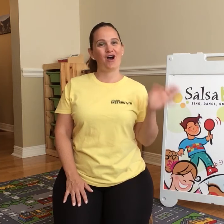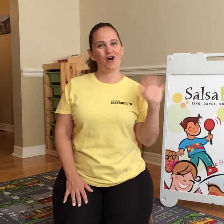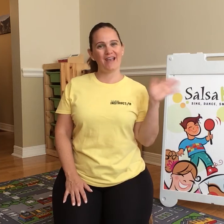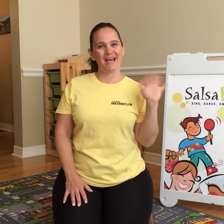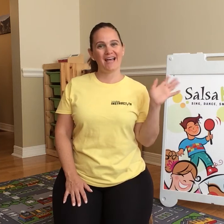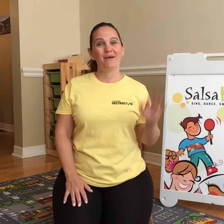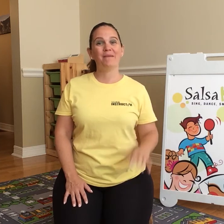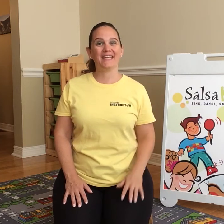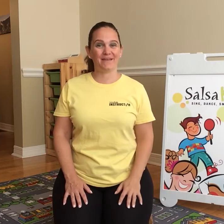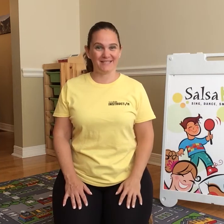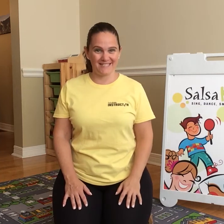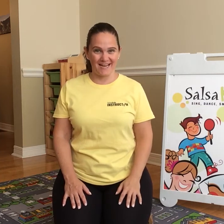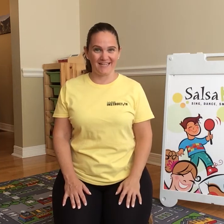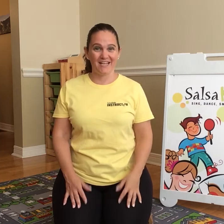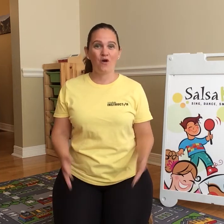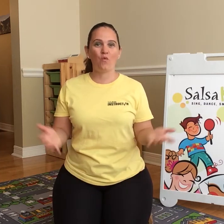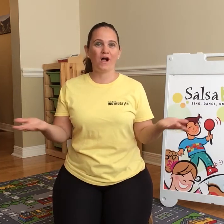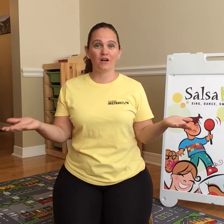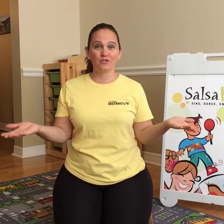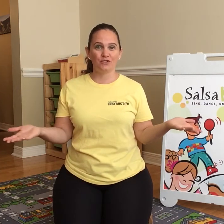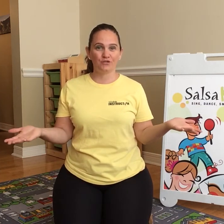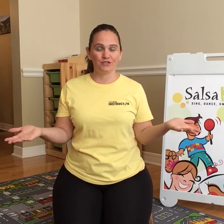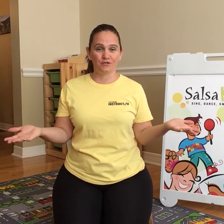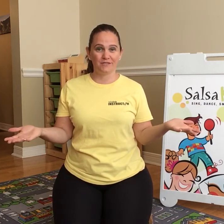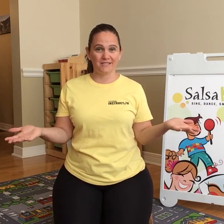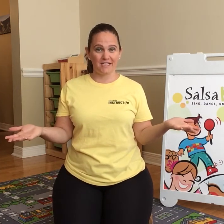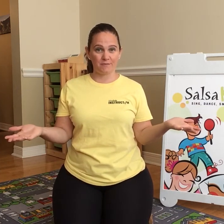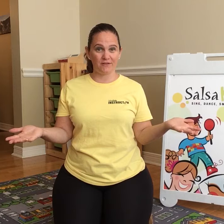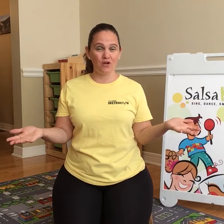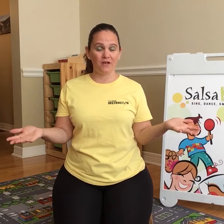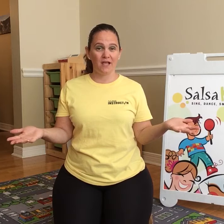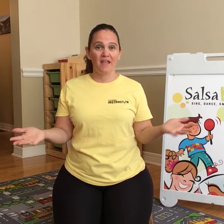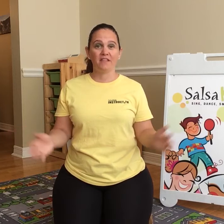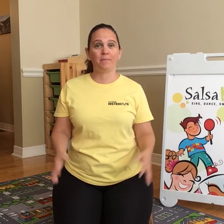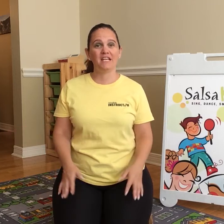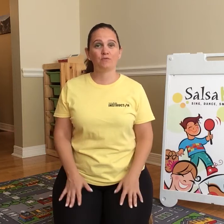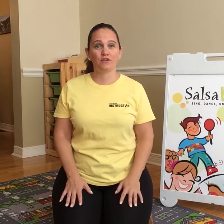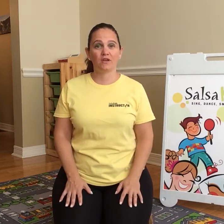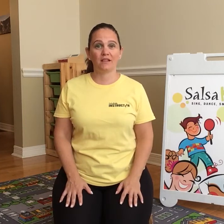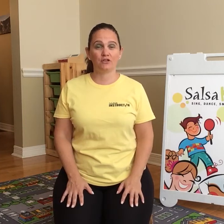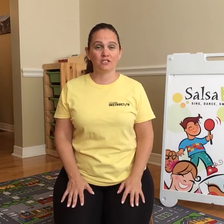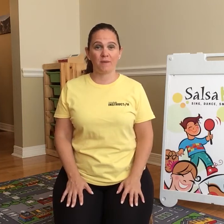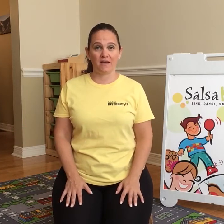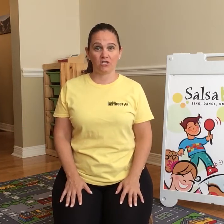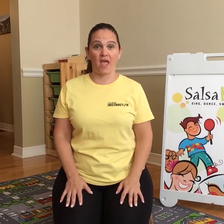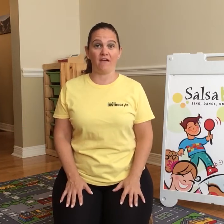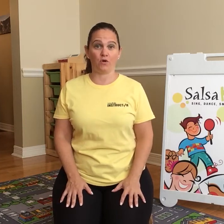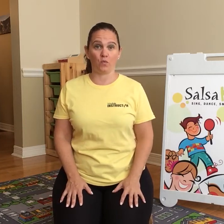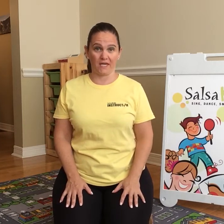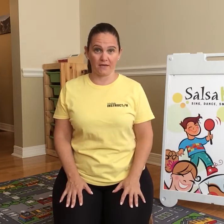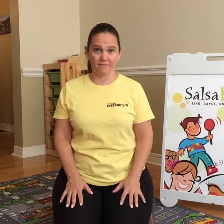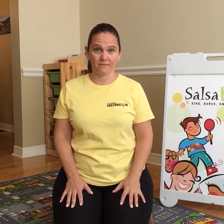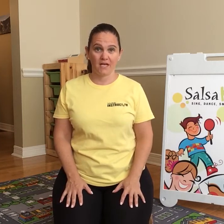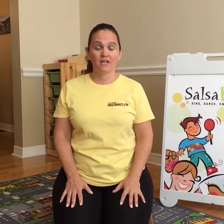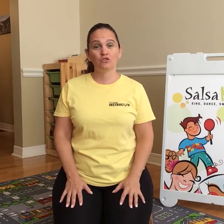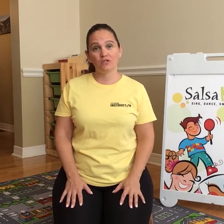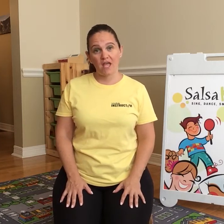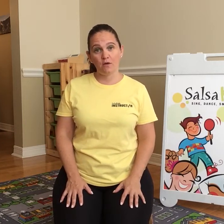Hola, my name is Dani. Welcome to Tudor Tuesdays en Español, the place where you can learn Spanish every week. Today